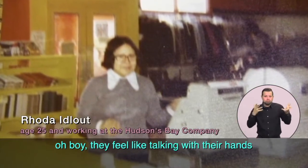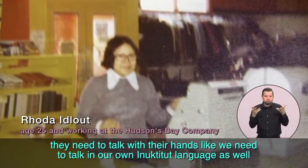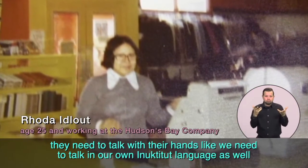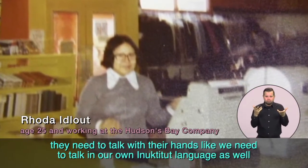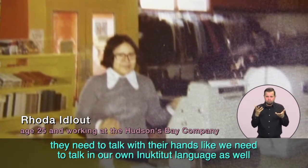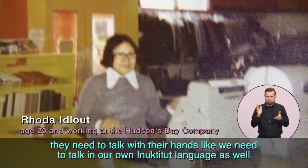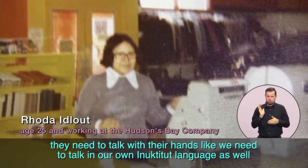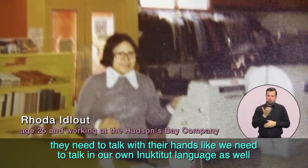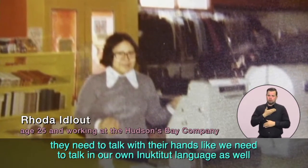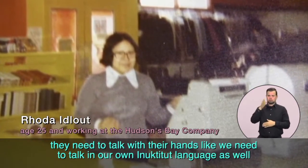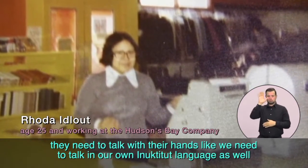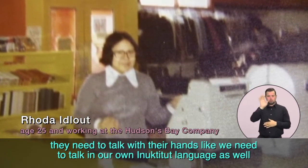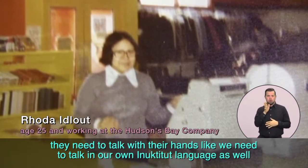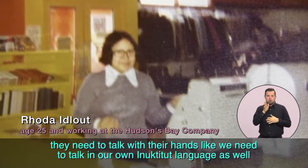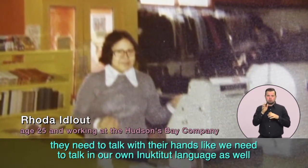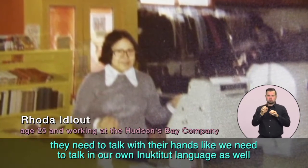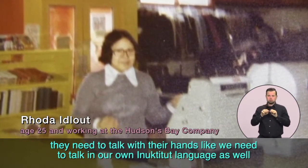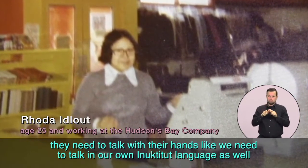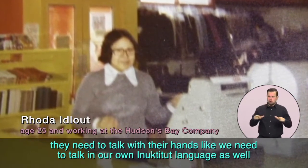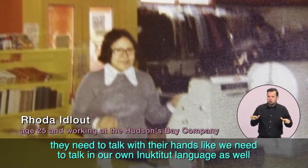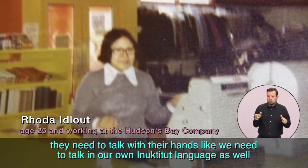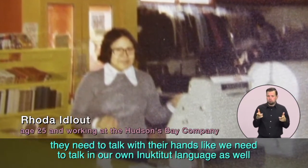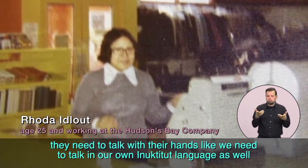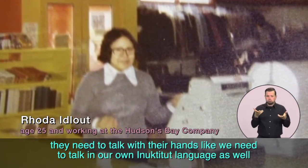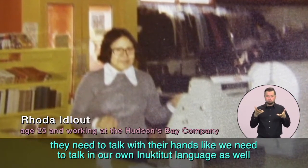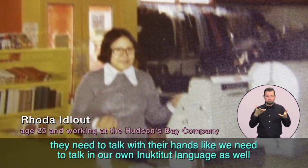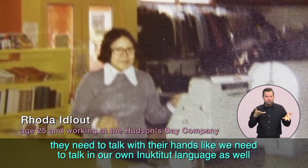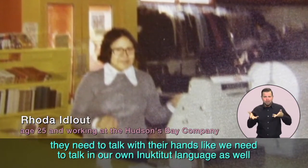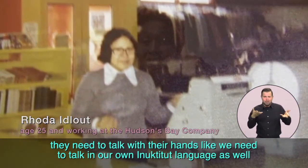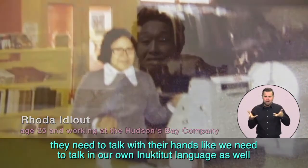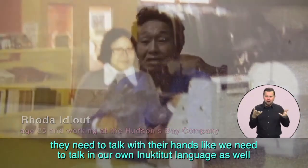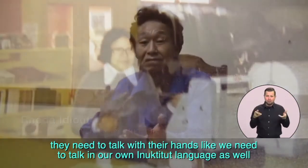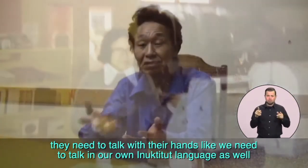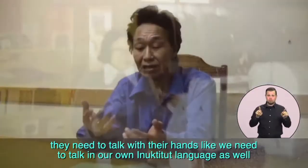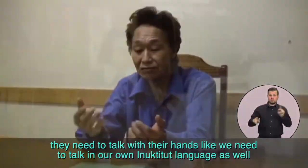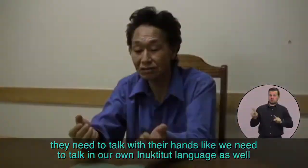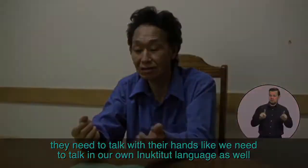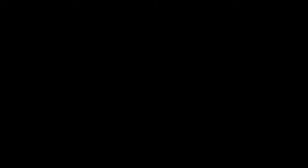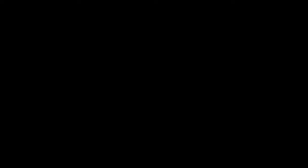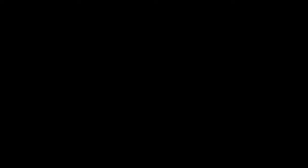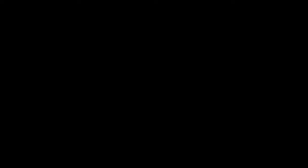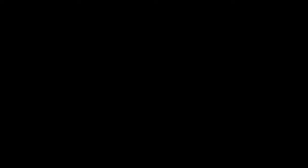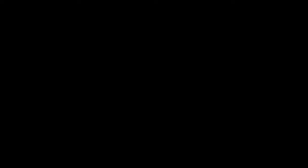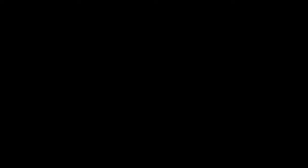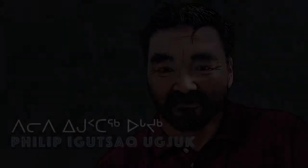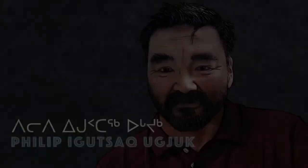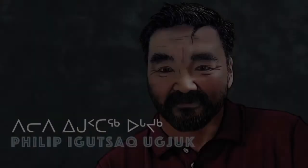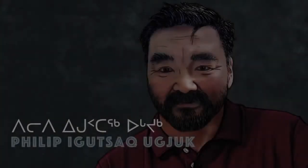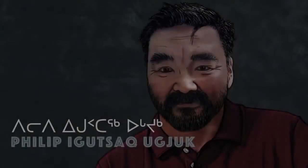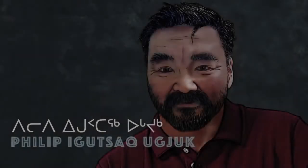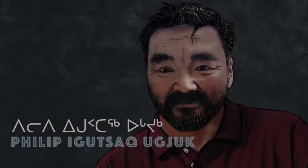their hands. They need to talk with their hands like we need to talk in our own Inuit languages.